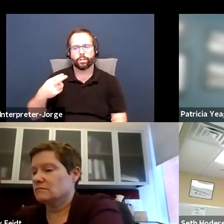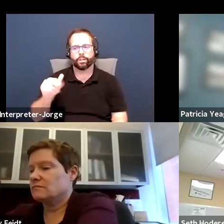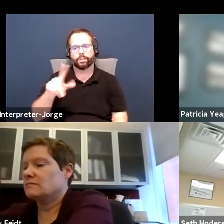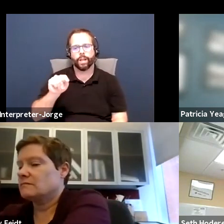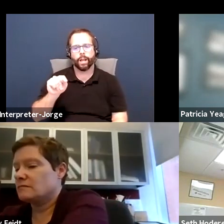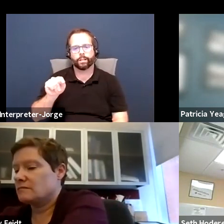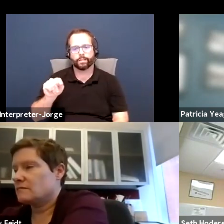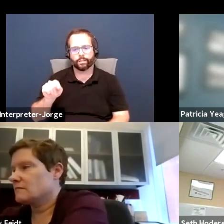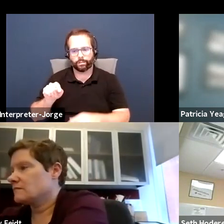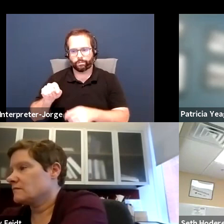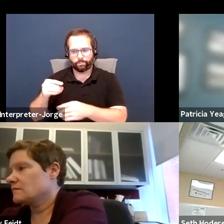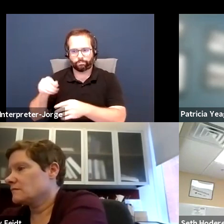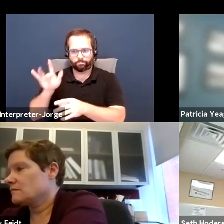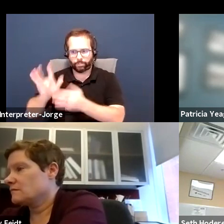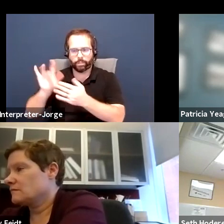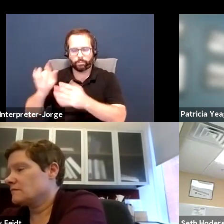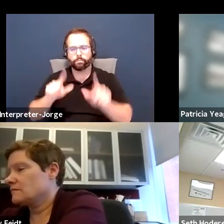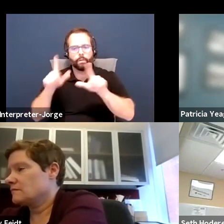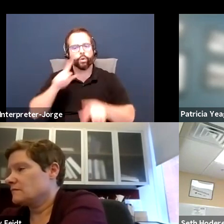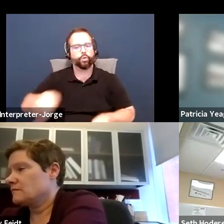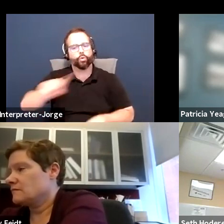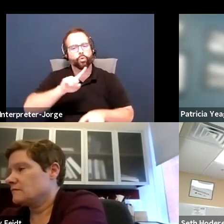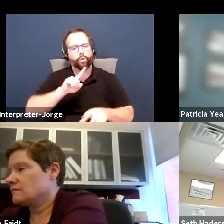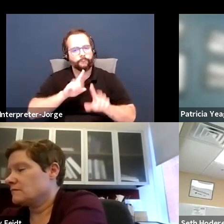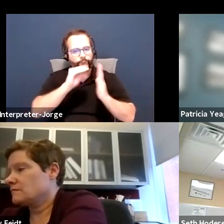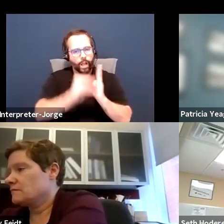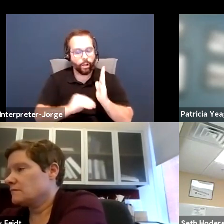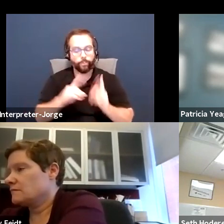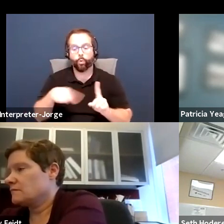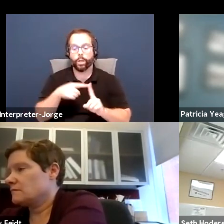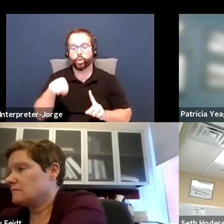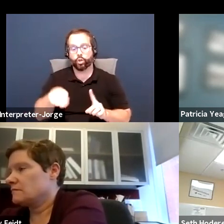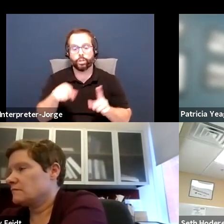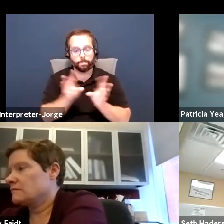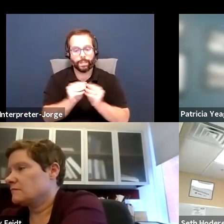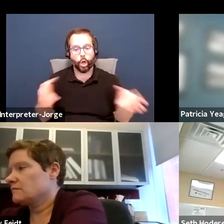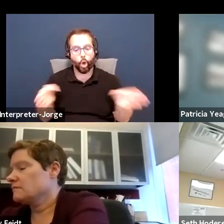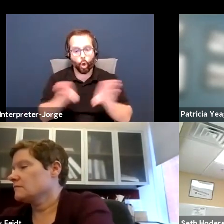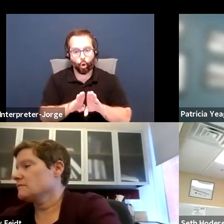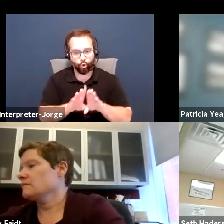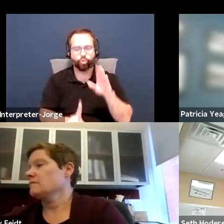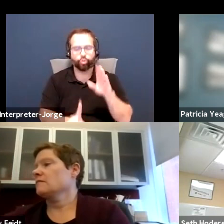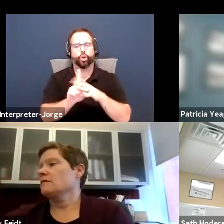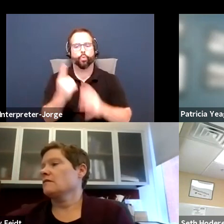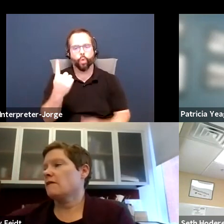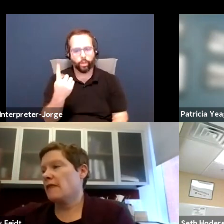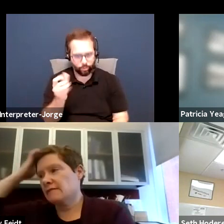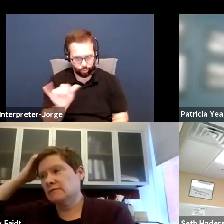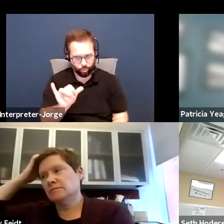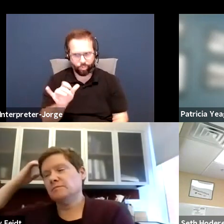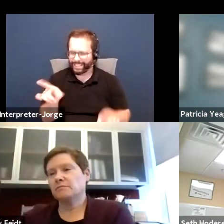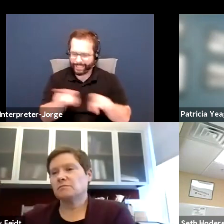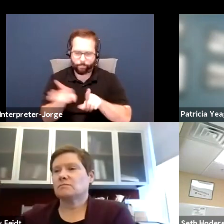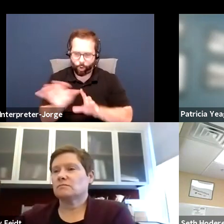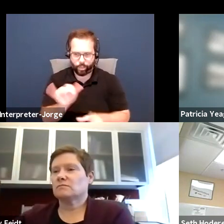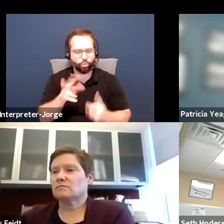will be one that shows up in your browser when you close this session. It's the same one, so you can choose either way to do